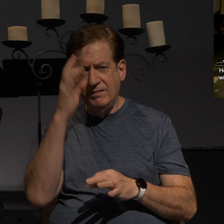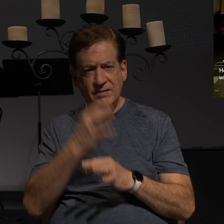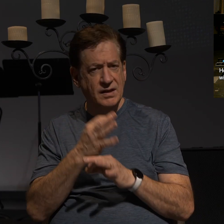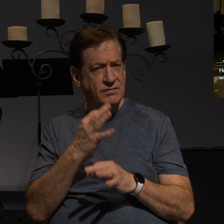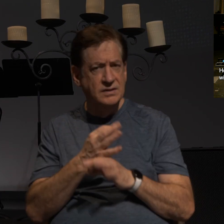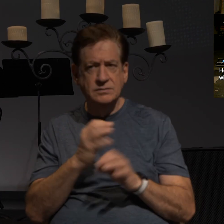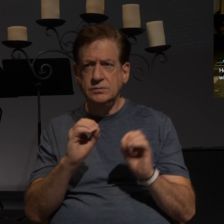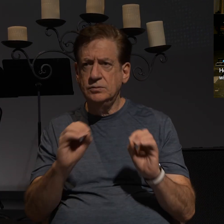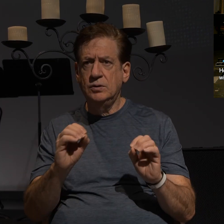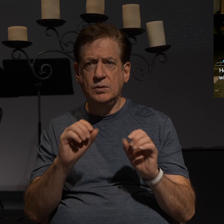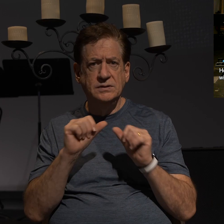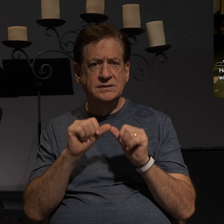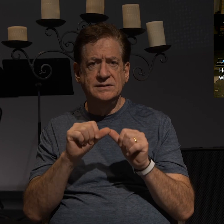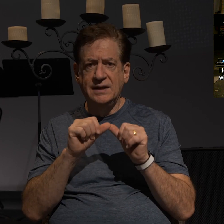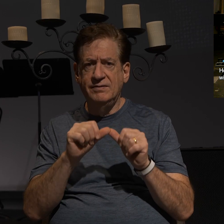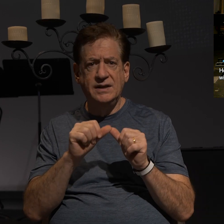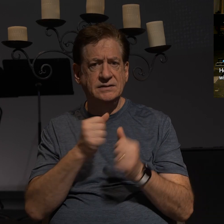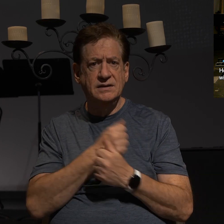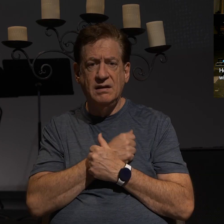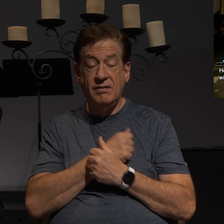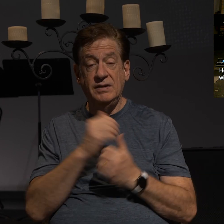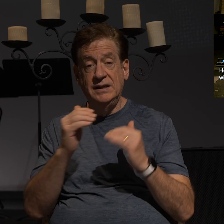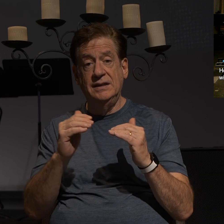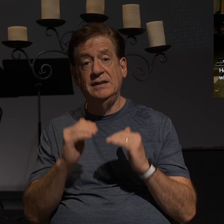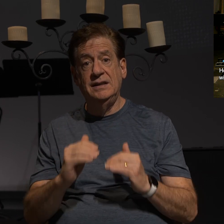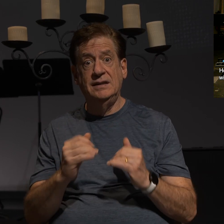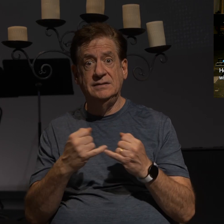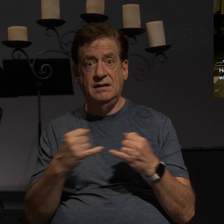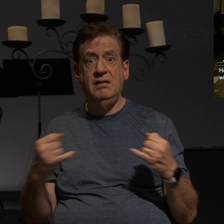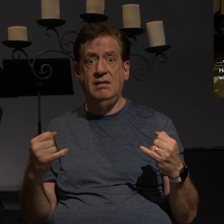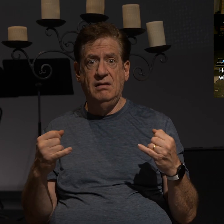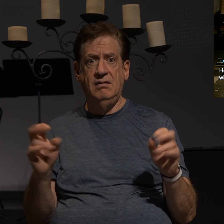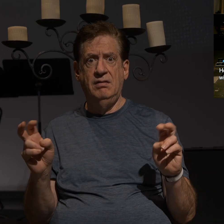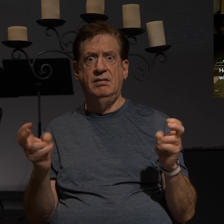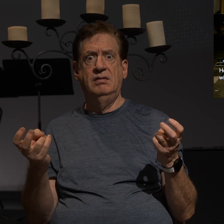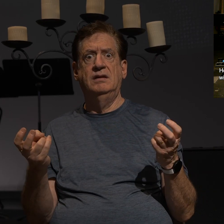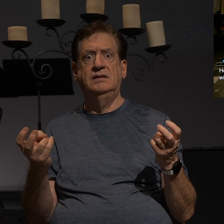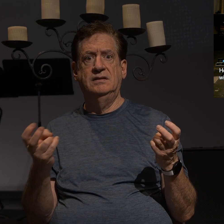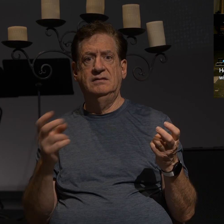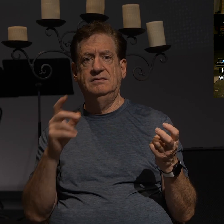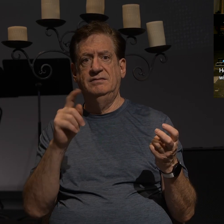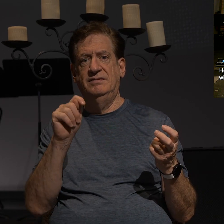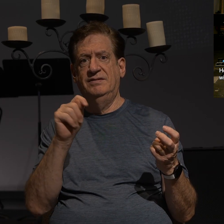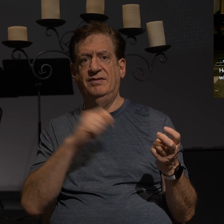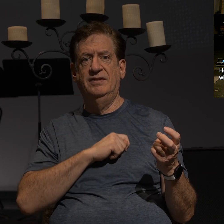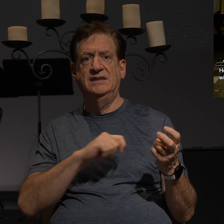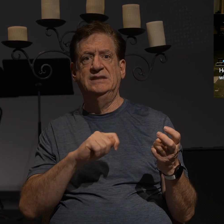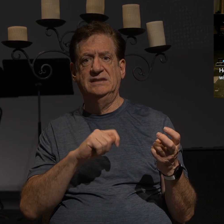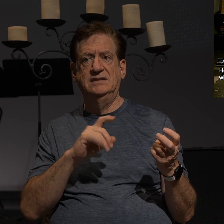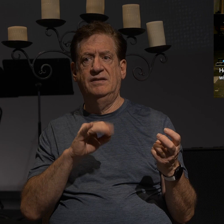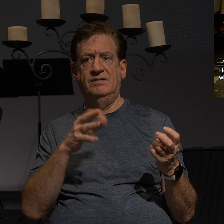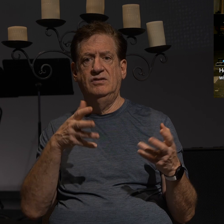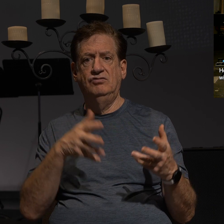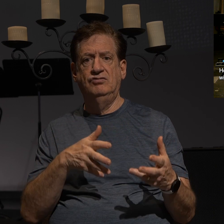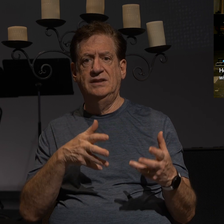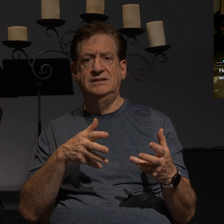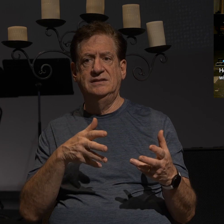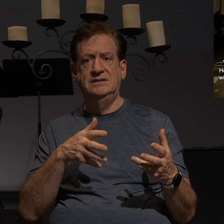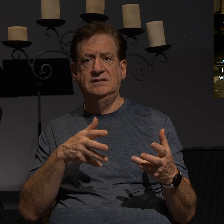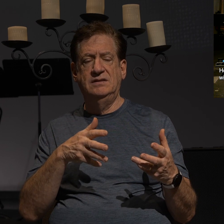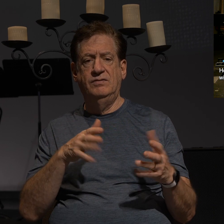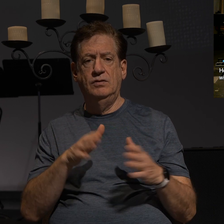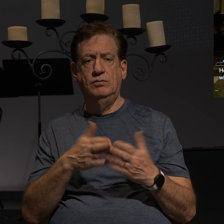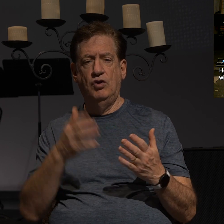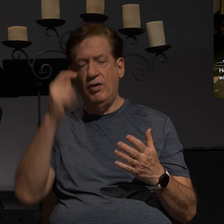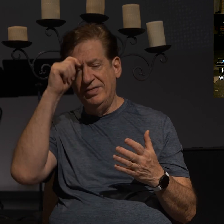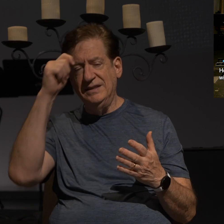steadfast love." And then this next line, in many ways, is the thesis of the rest of the book. "And no knowledge of God